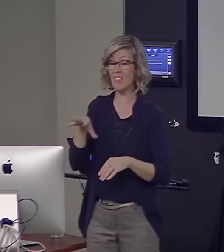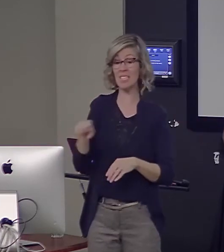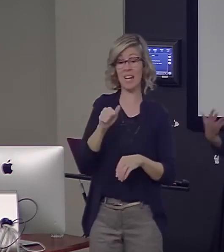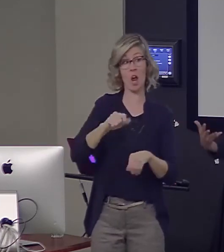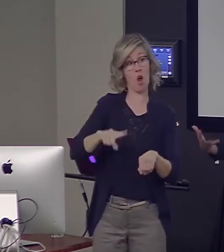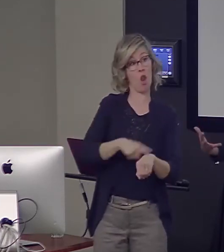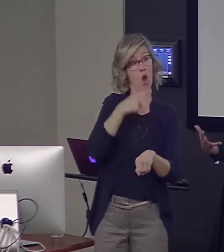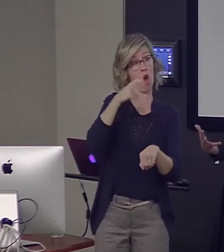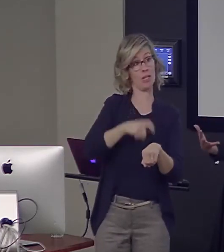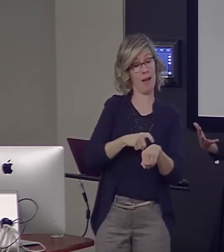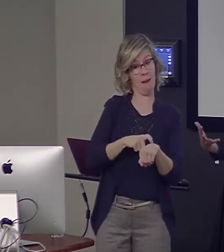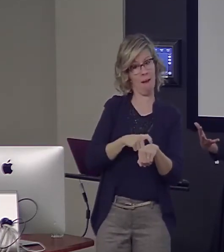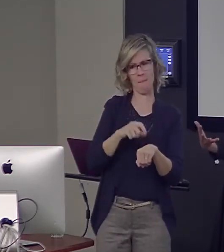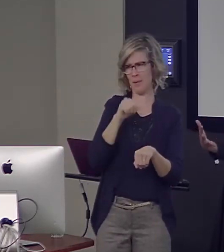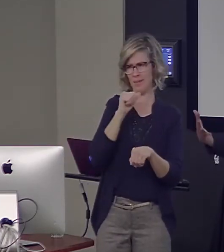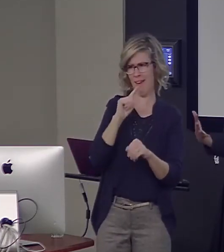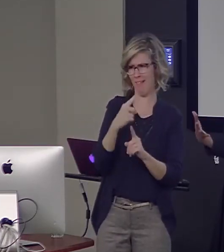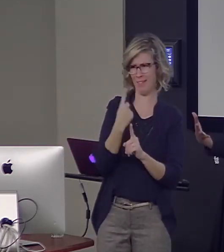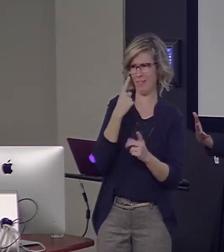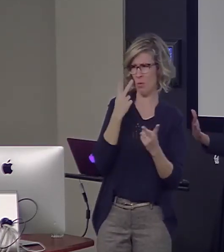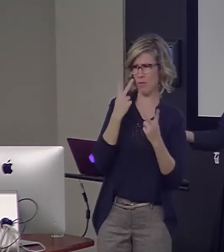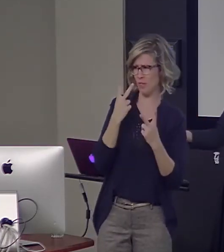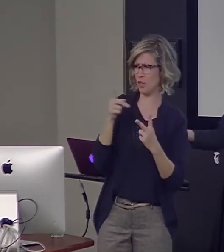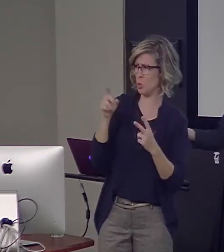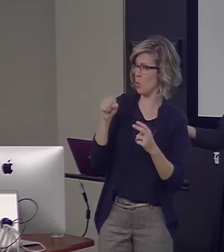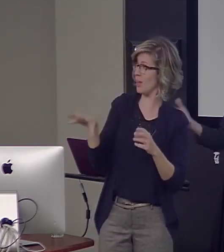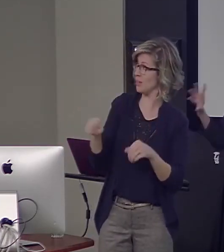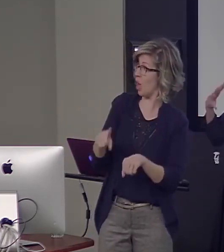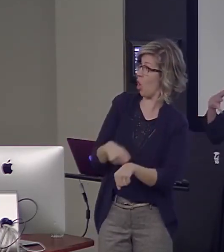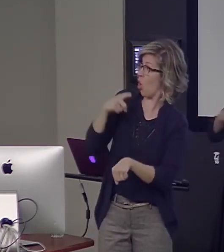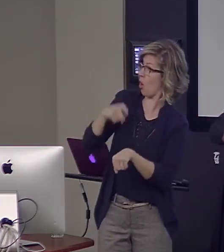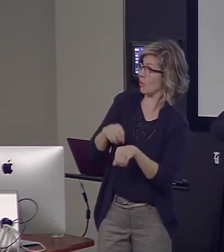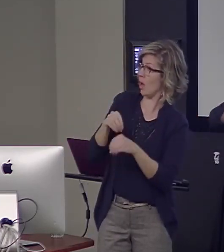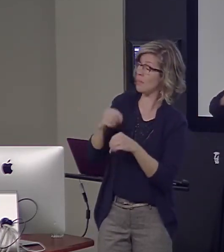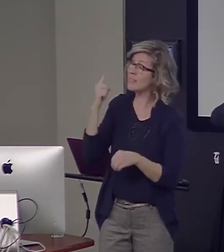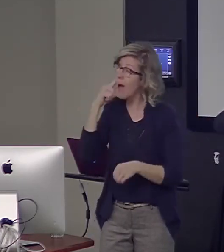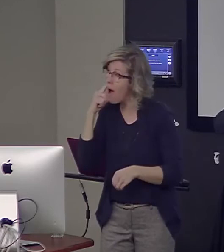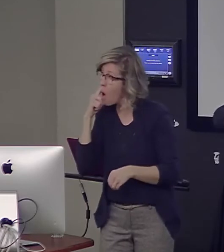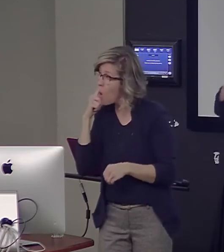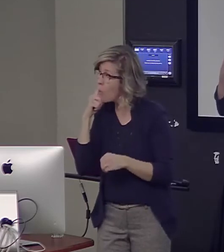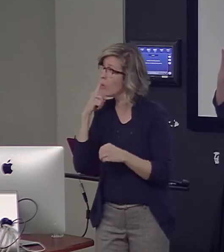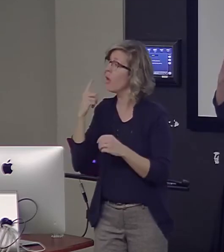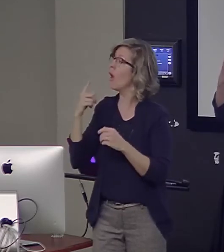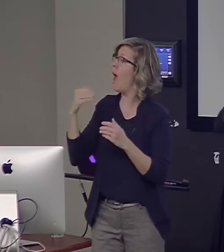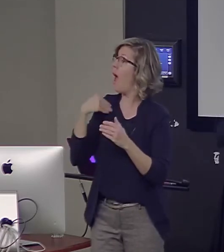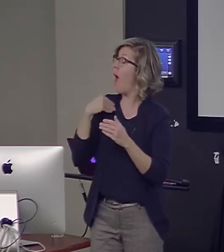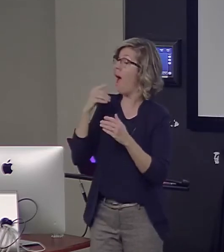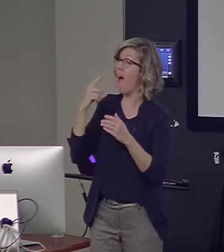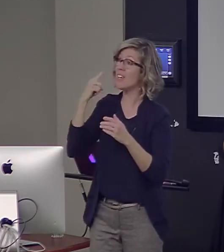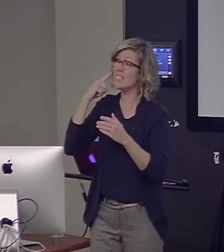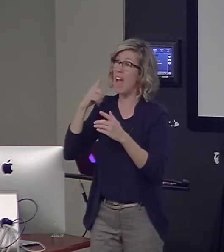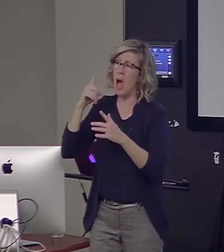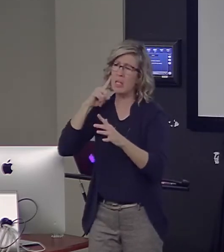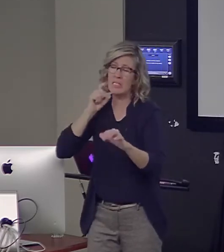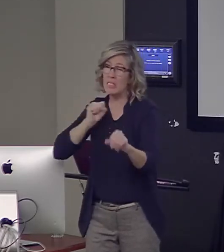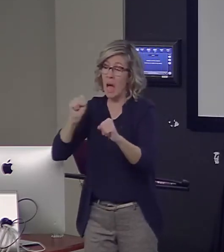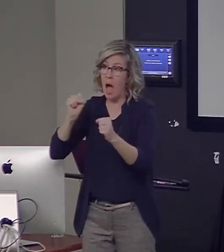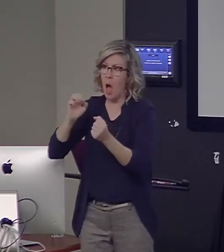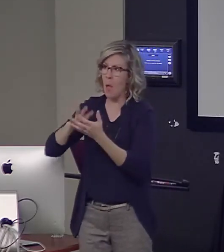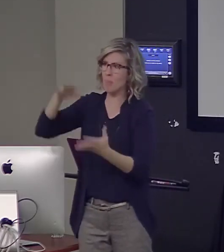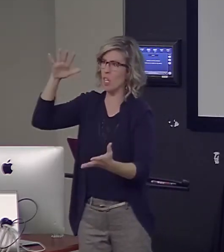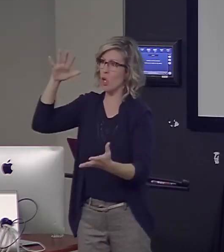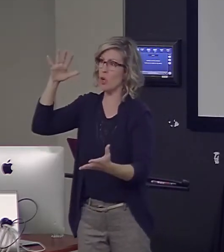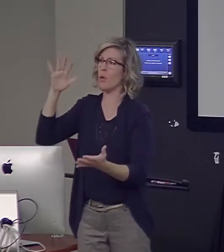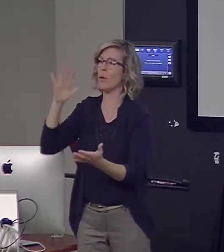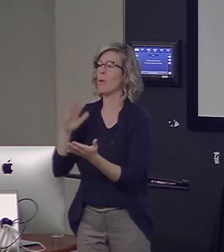is not unique to vision. You can take a long time with sound. You can have a louder sound or a quieter sound. Similarly, you can have a